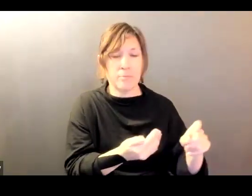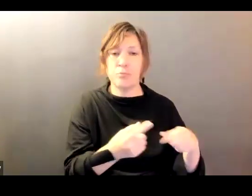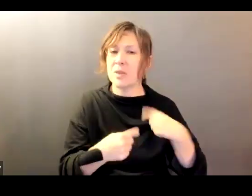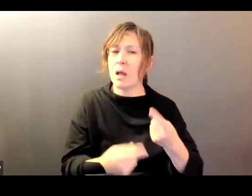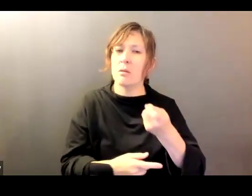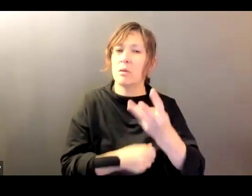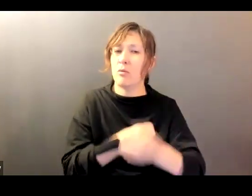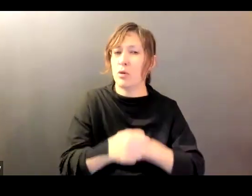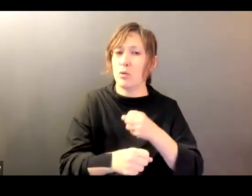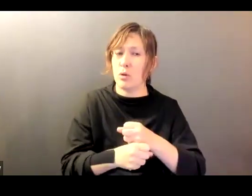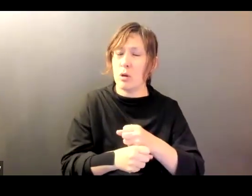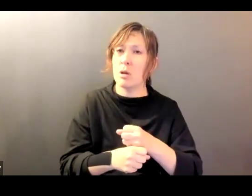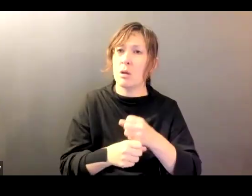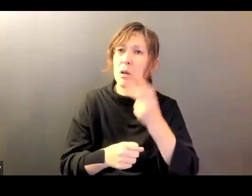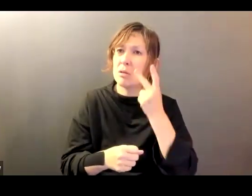huge increase in kind of,